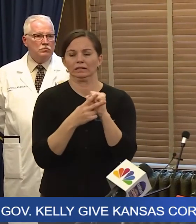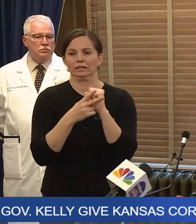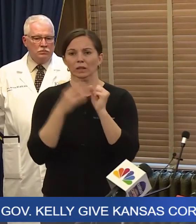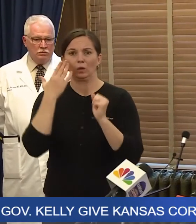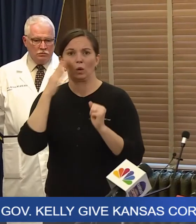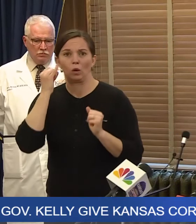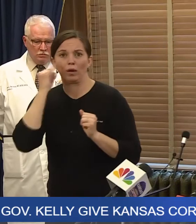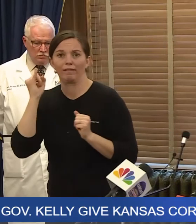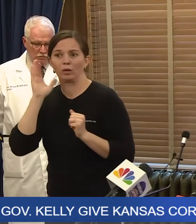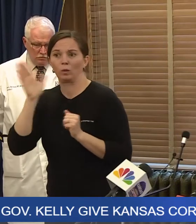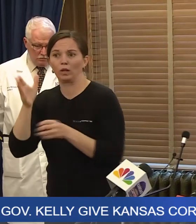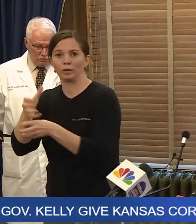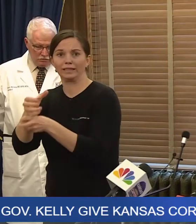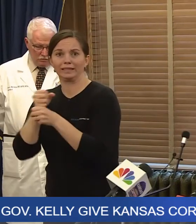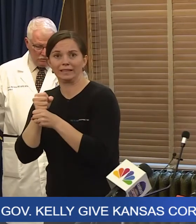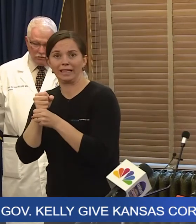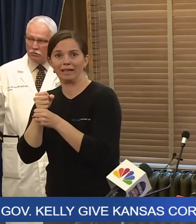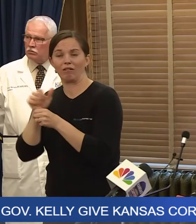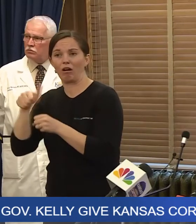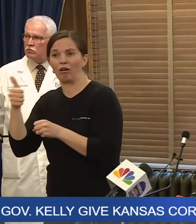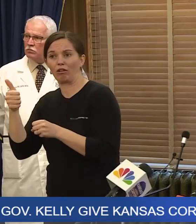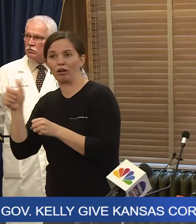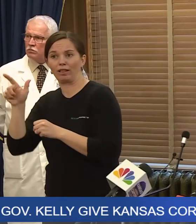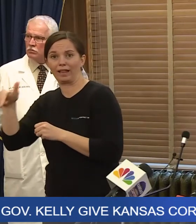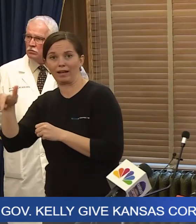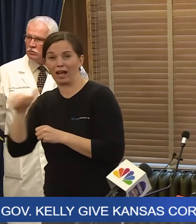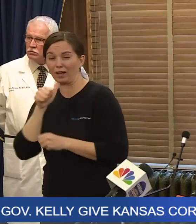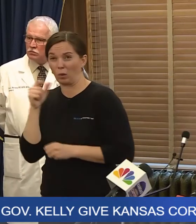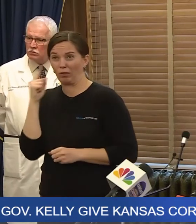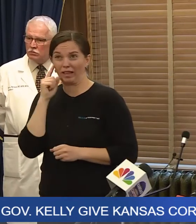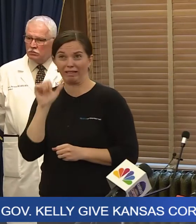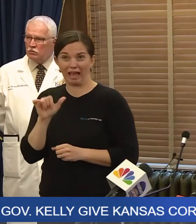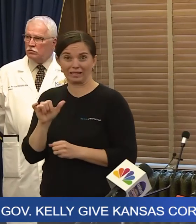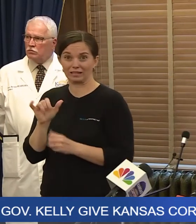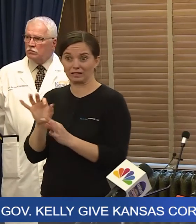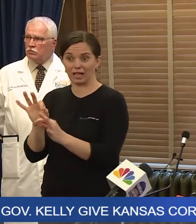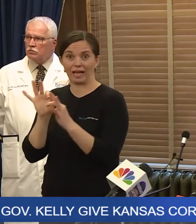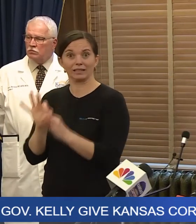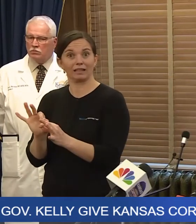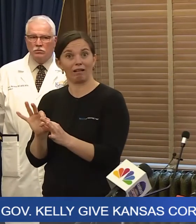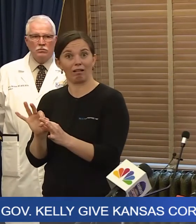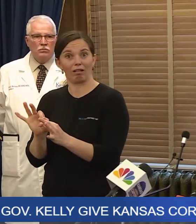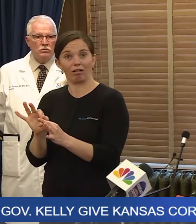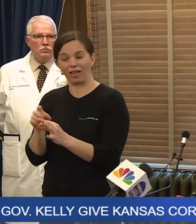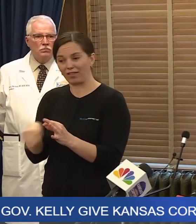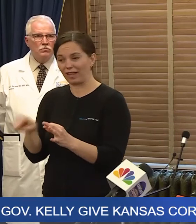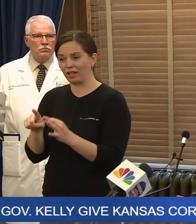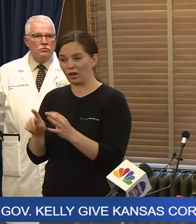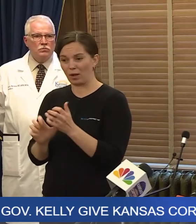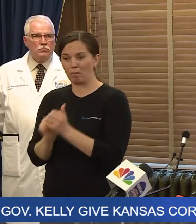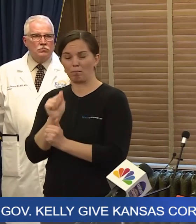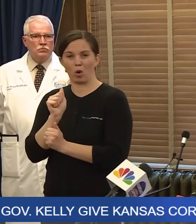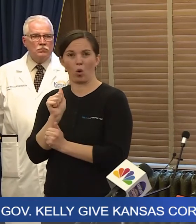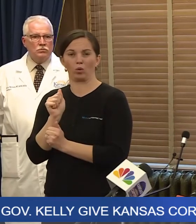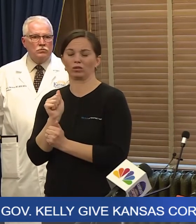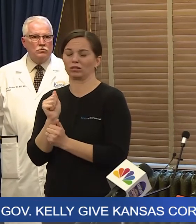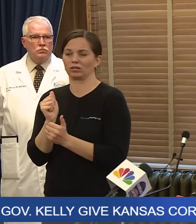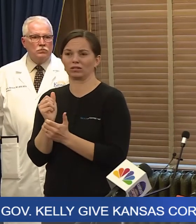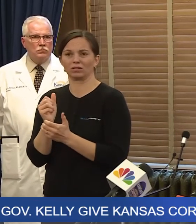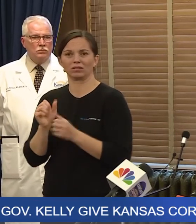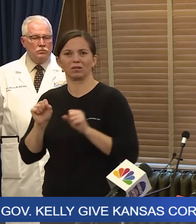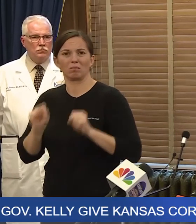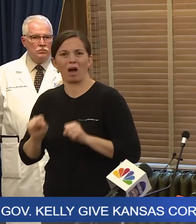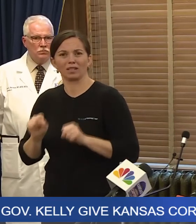later. I don't think this is ideal, talking to experts. And these are our most vulnerable people. What more can be done?